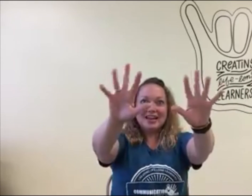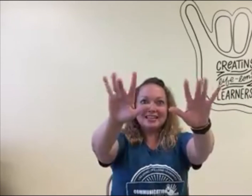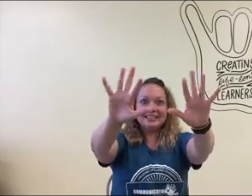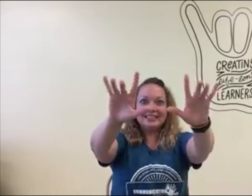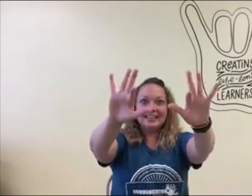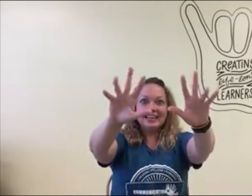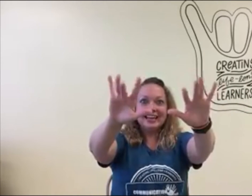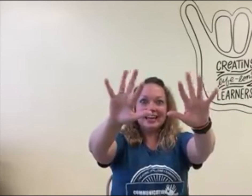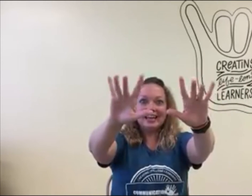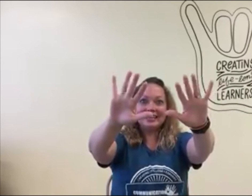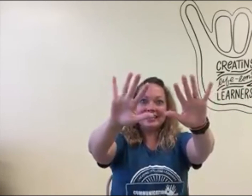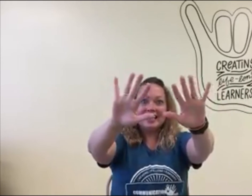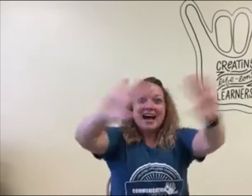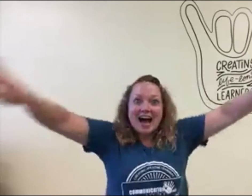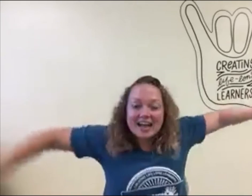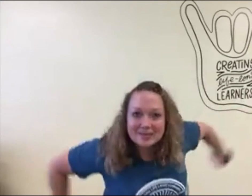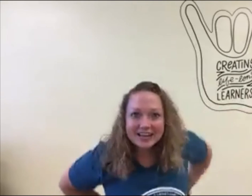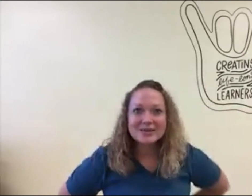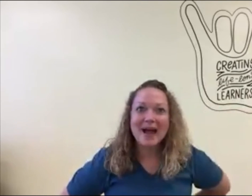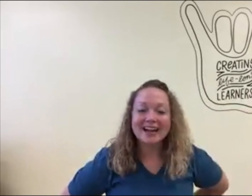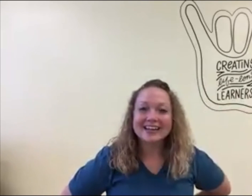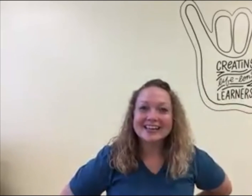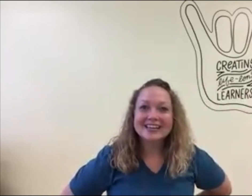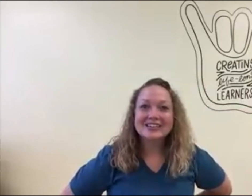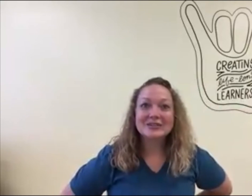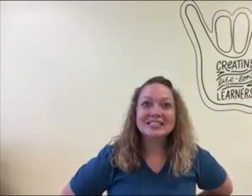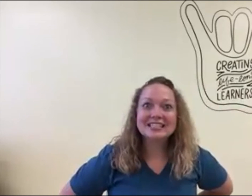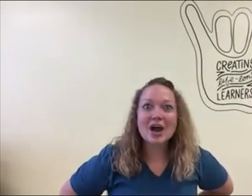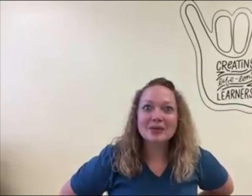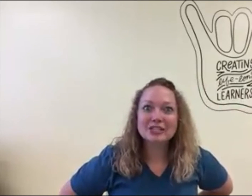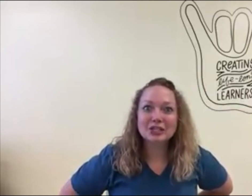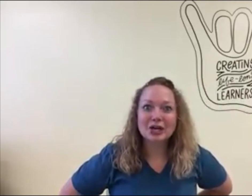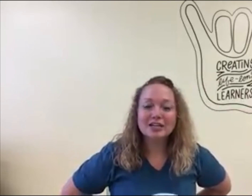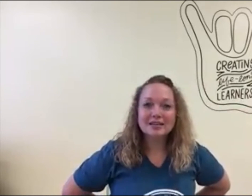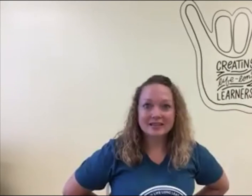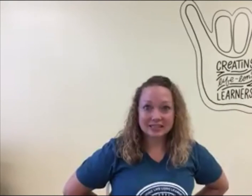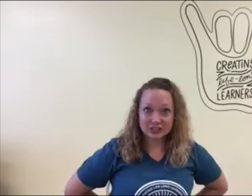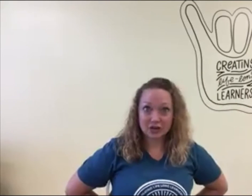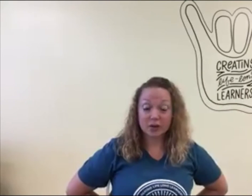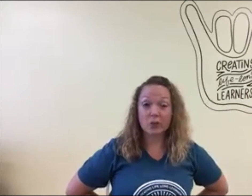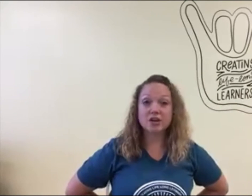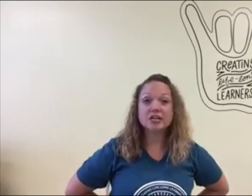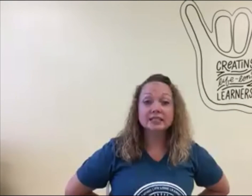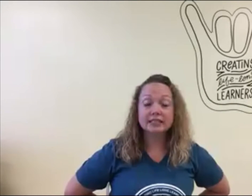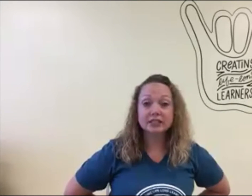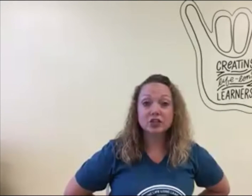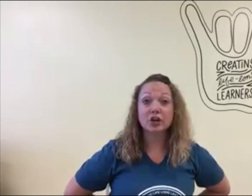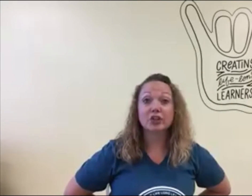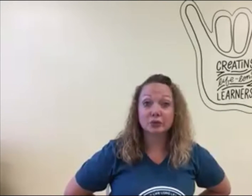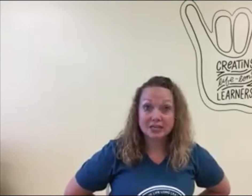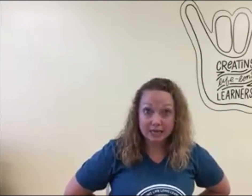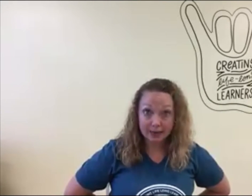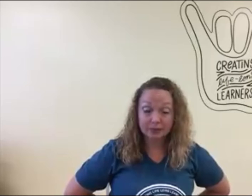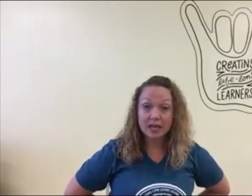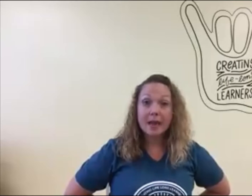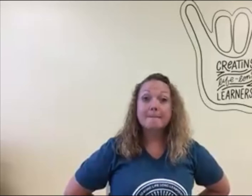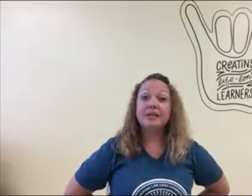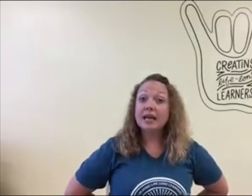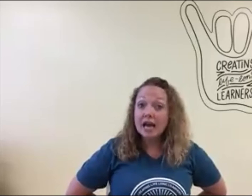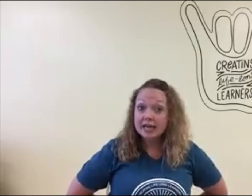hands and hide them behind your back. So this is how we start this song. And we are going to sing this song three times because